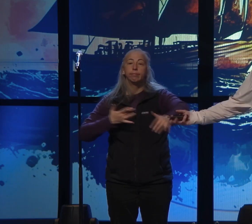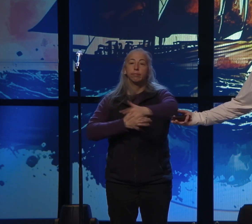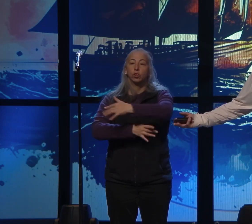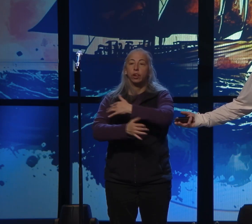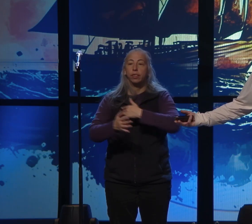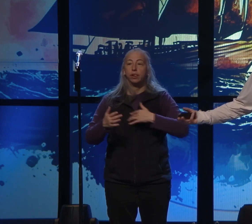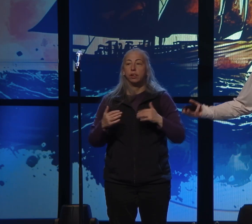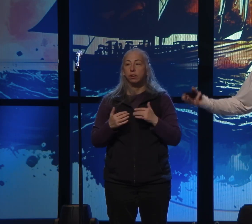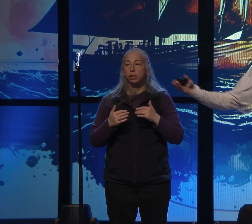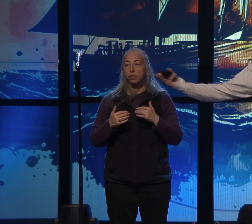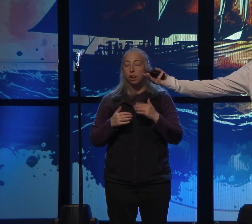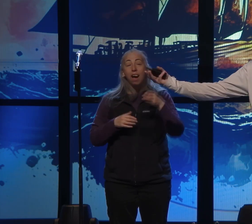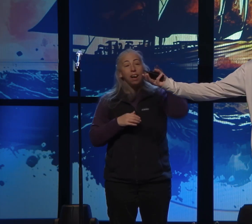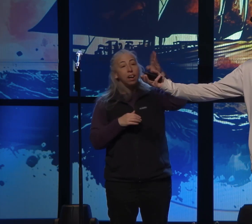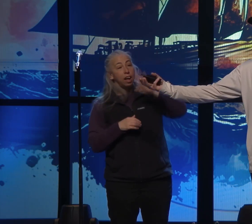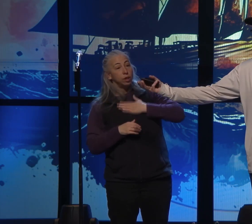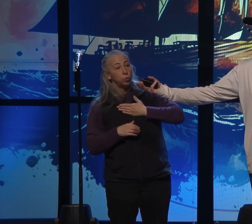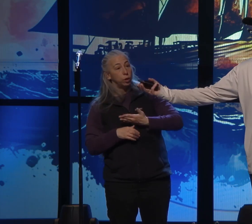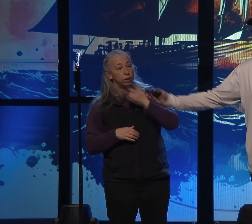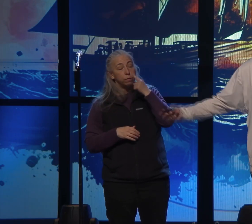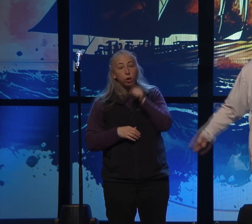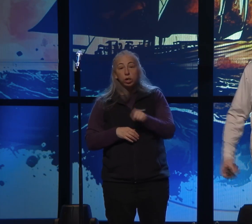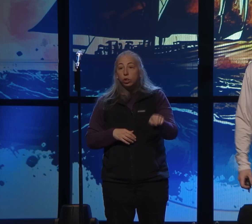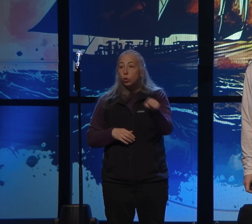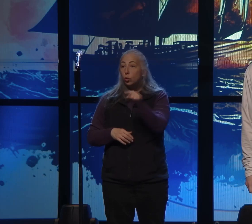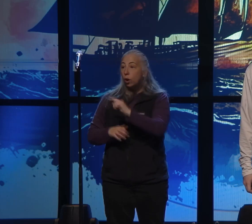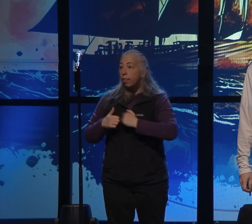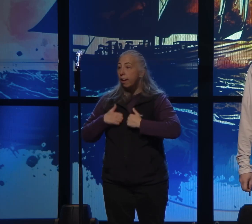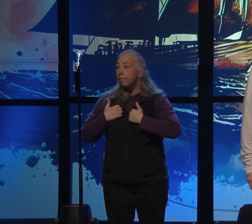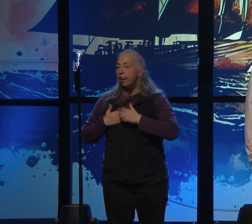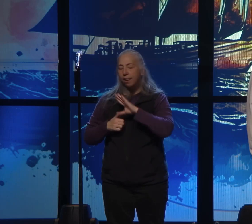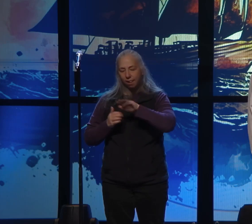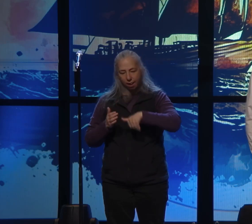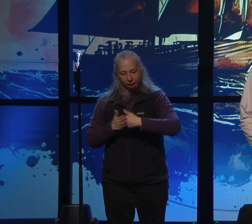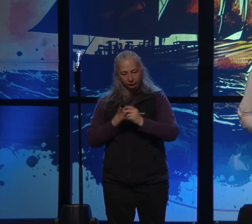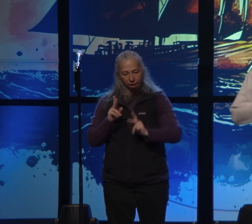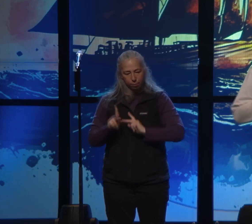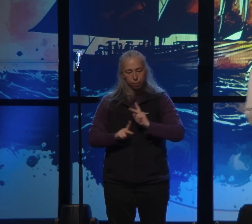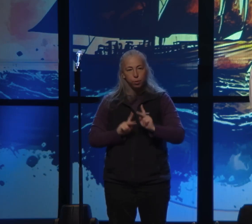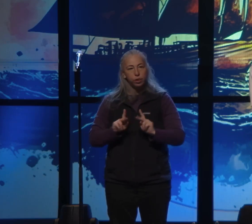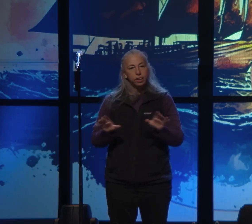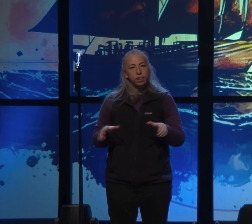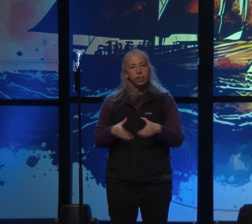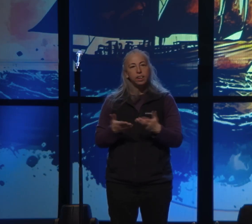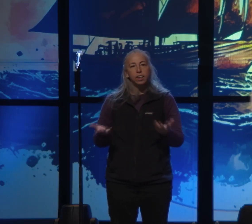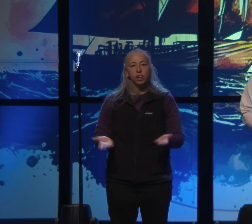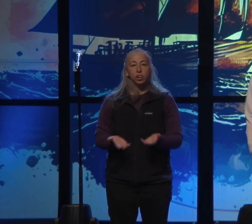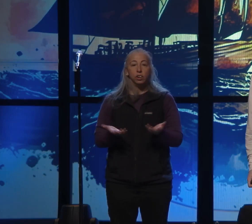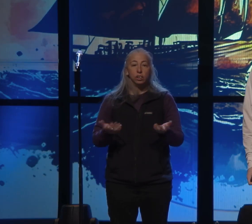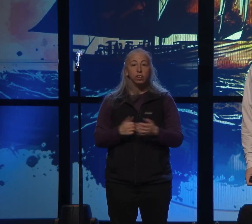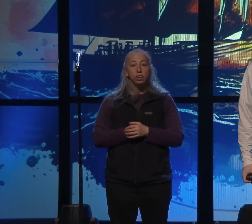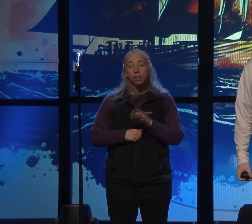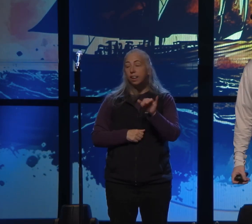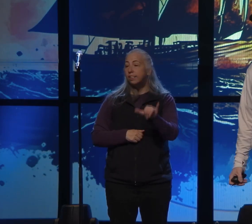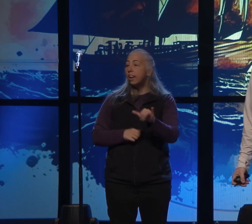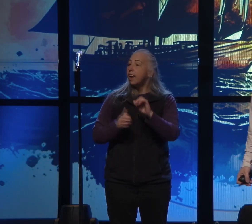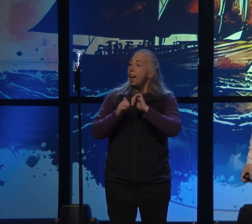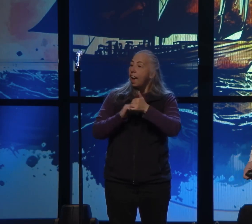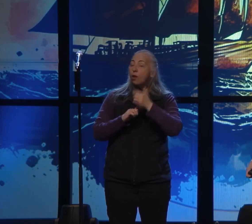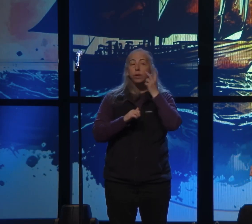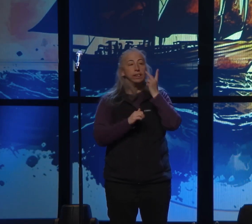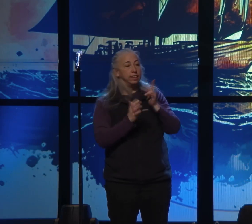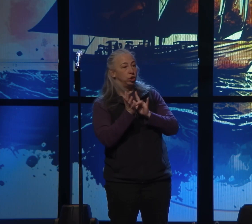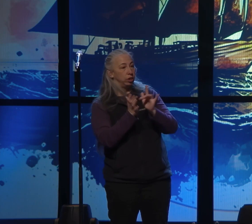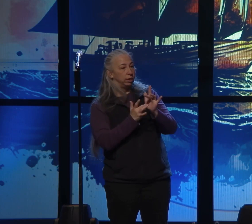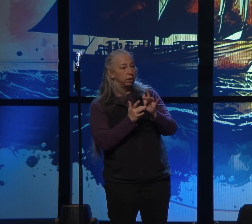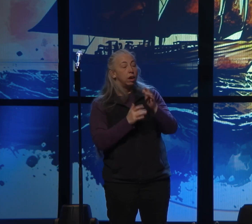What is God's will for your life? What is God's will for every human being on this planet? Is those three things. That's ultimately what I believe we see in the person of Jesus. God's will